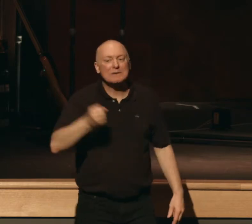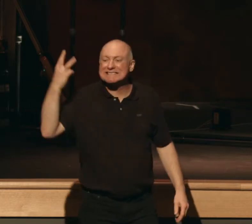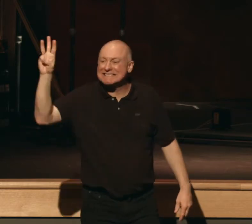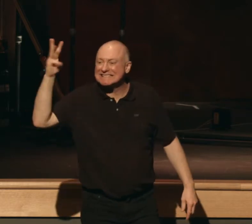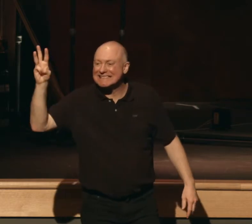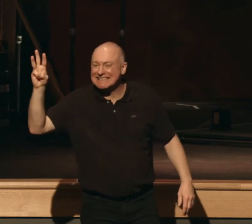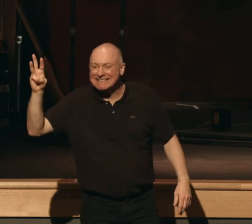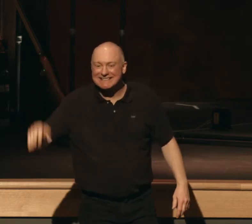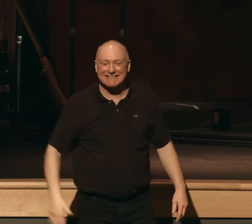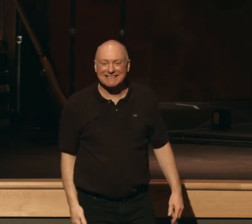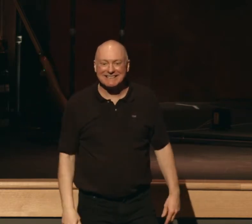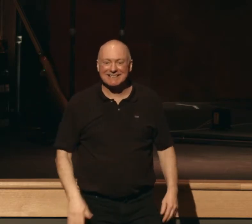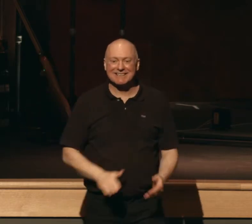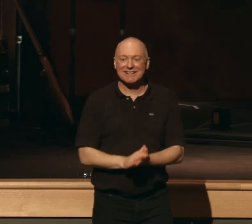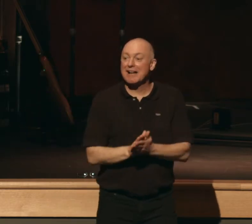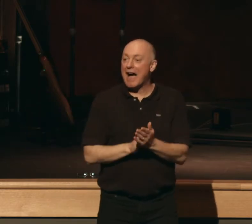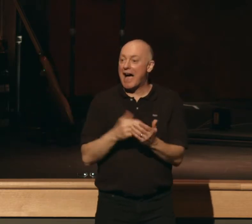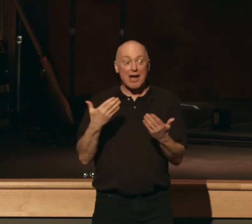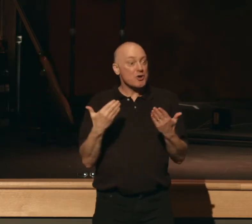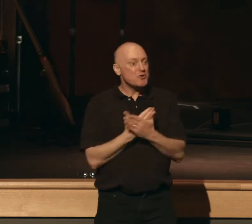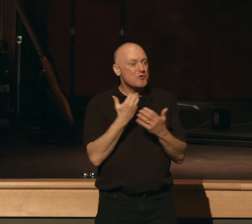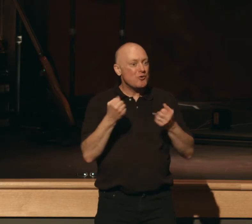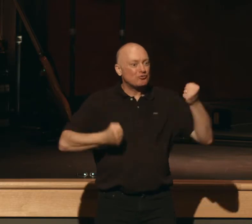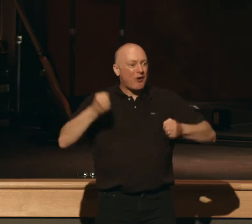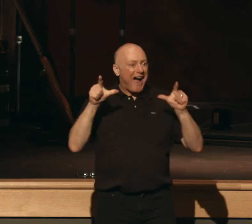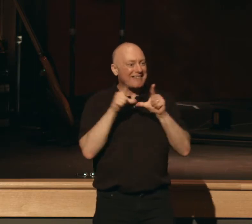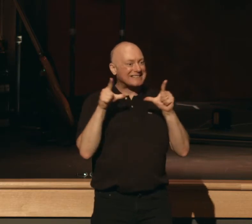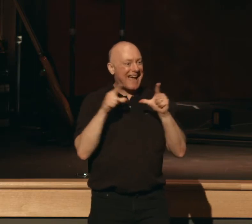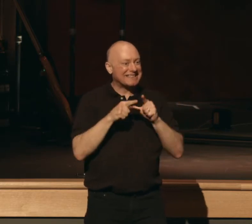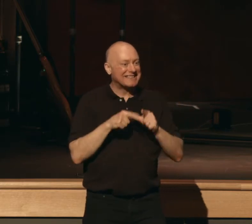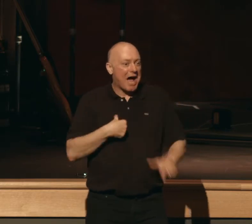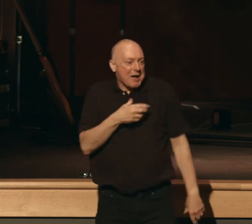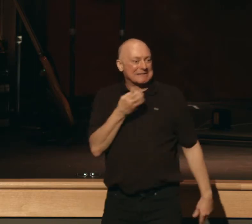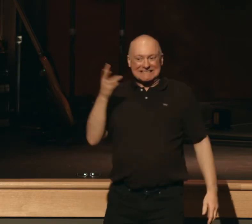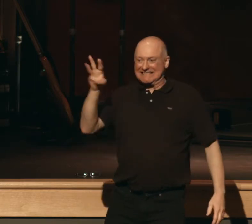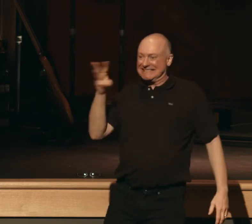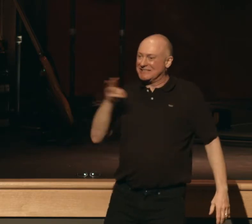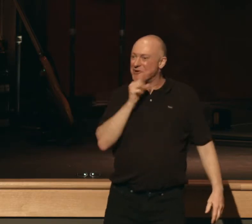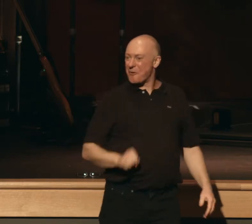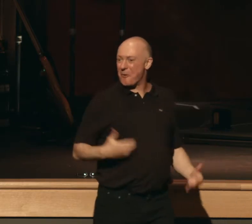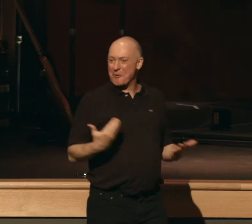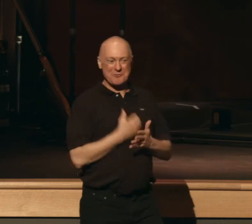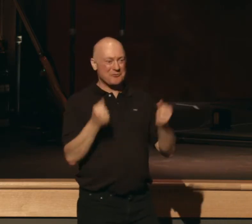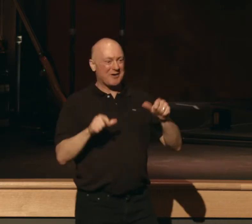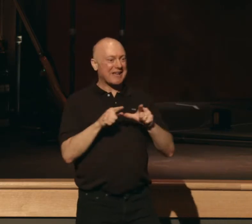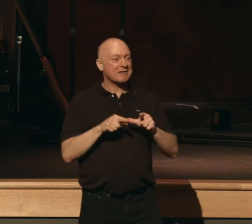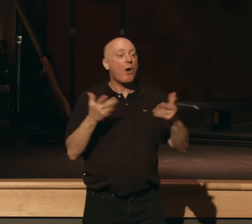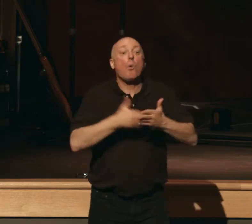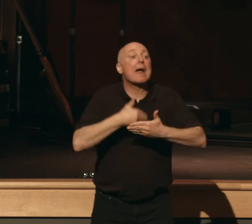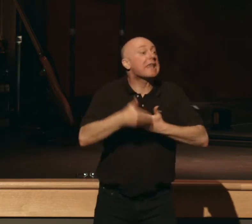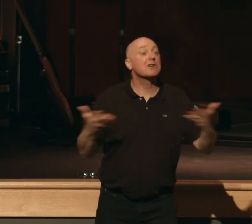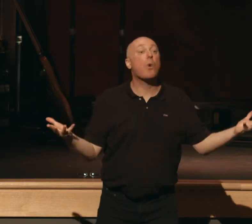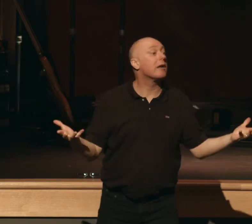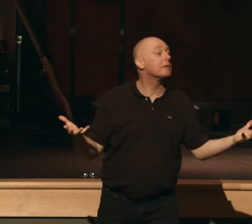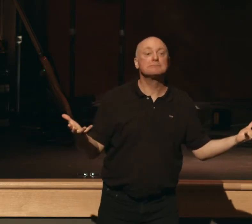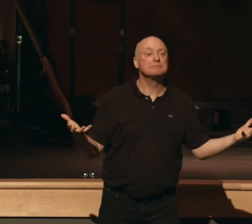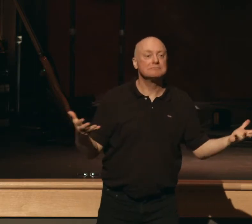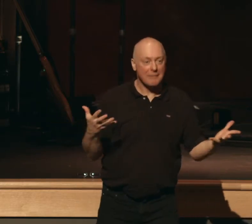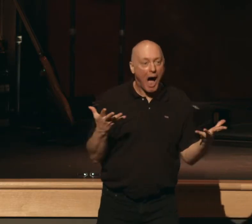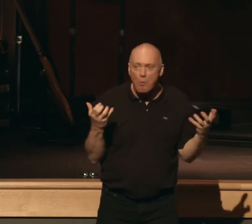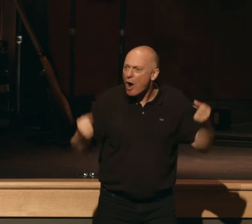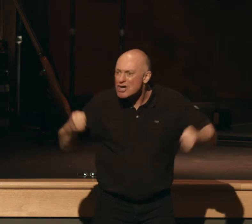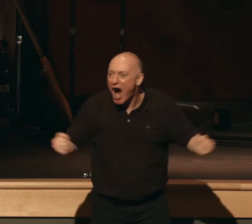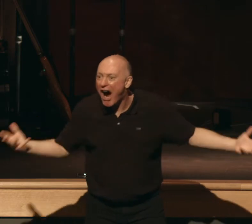years old. And just got my driver's license. And when you're 16 years old and you just get your driver's license, the next thing you want is a